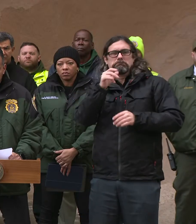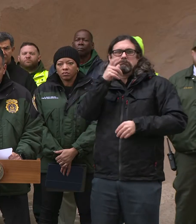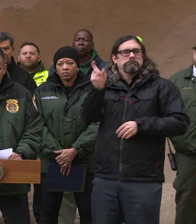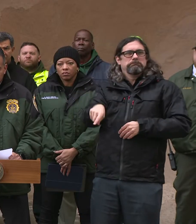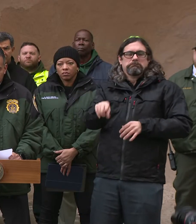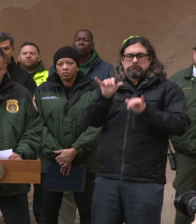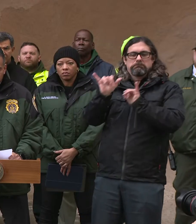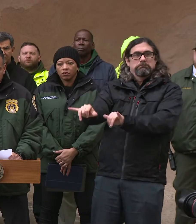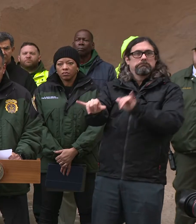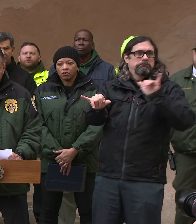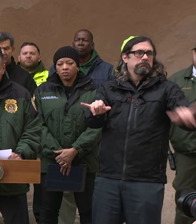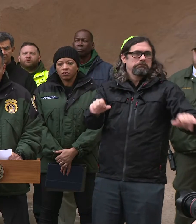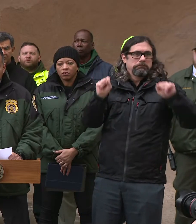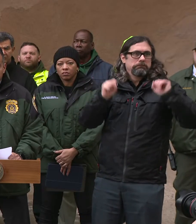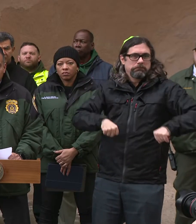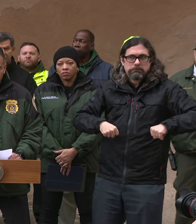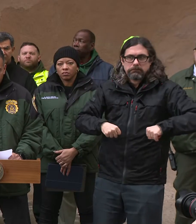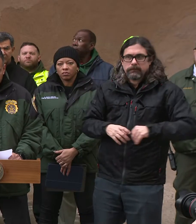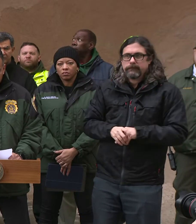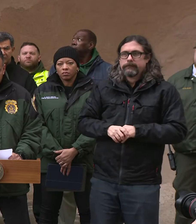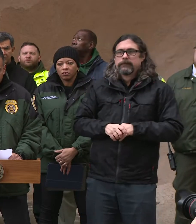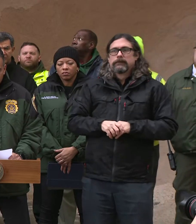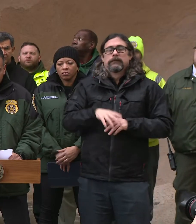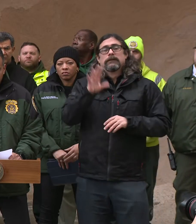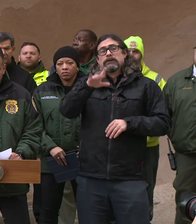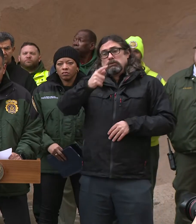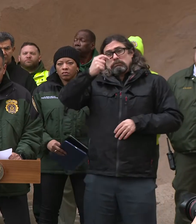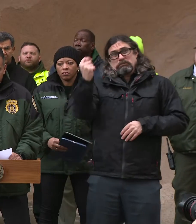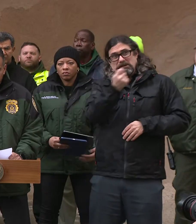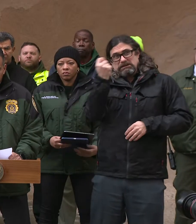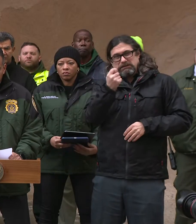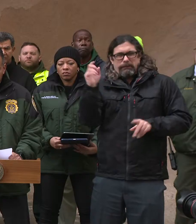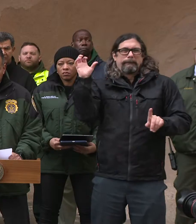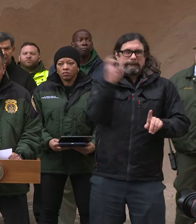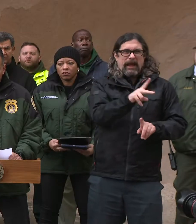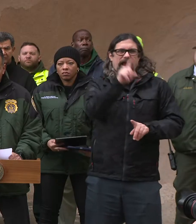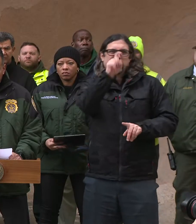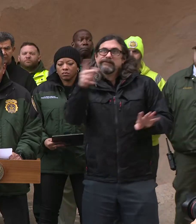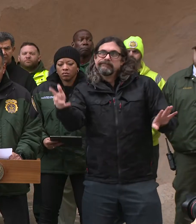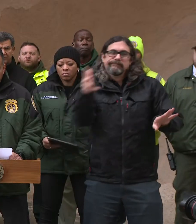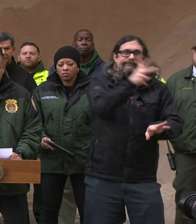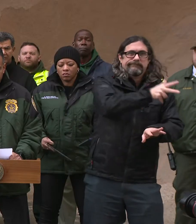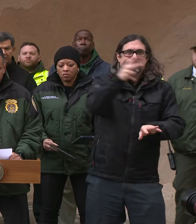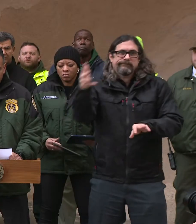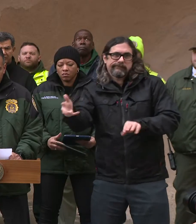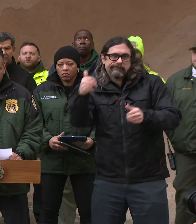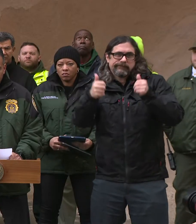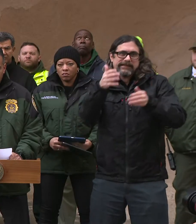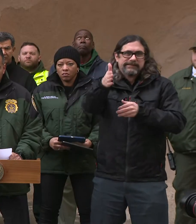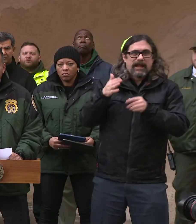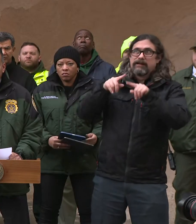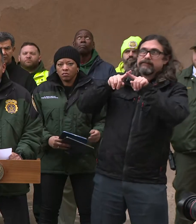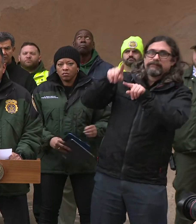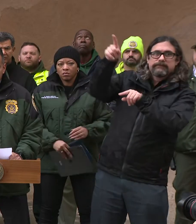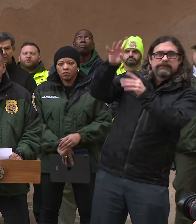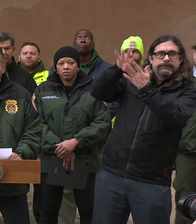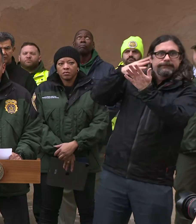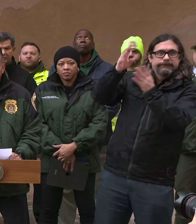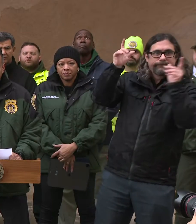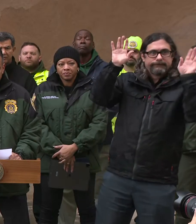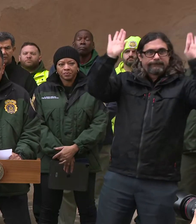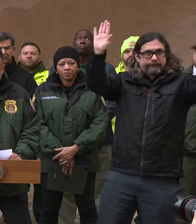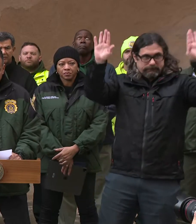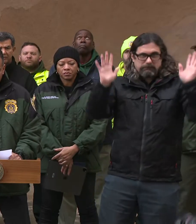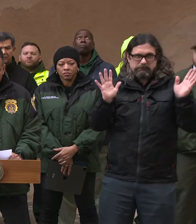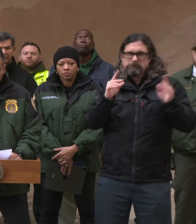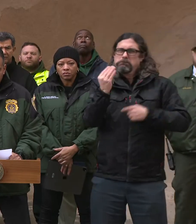have specialized vehicles and the internal management technology necessary to ensure that no street is forgotten and that no neighborhood is left